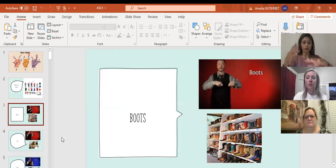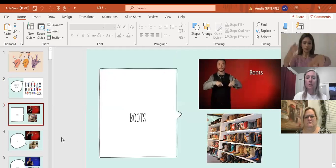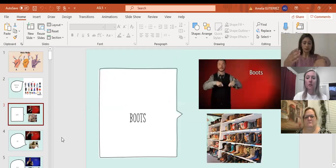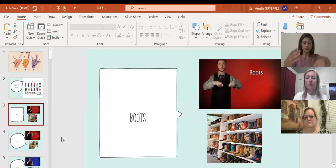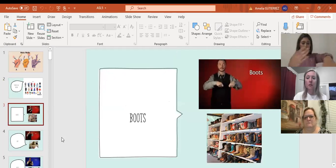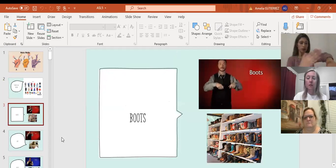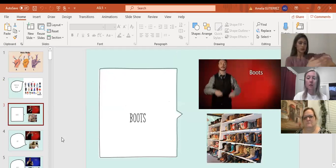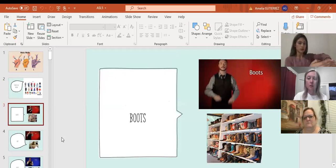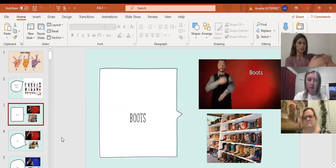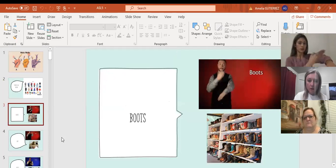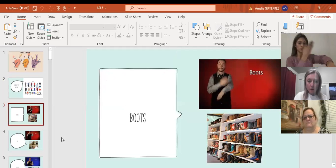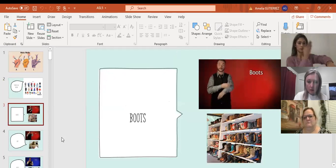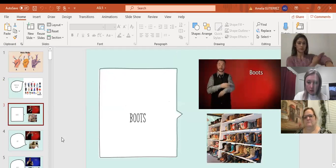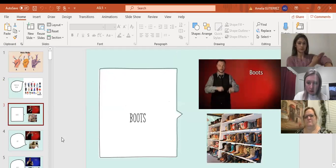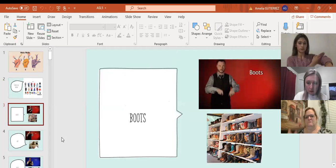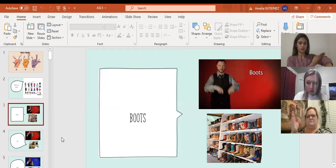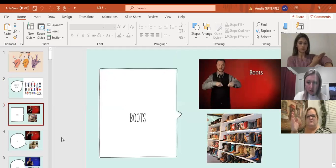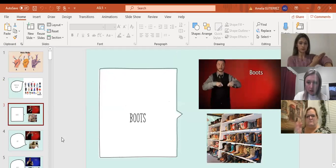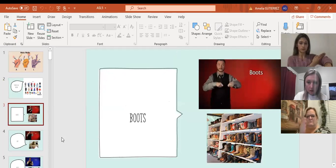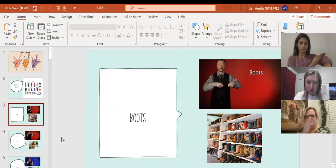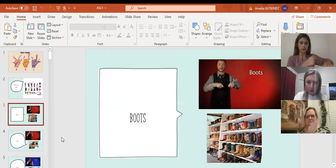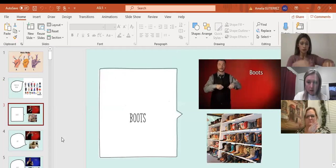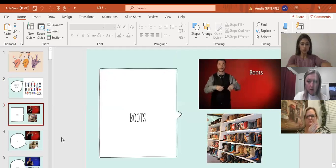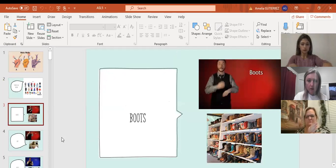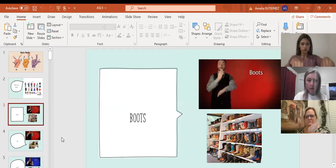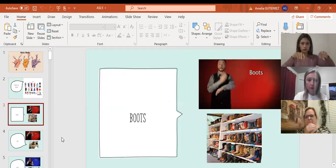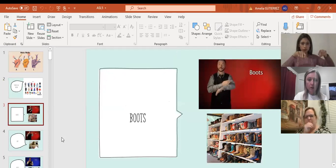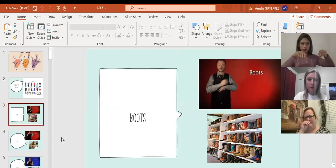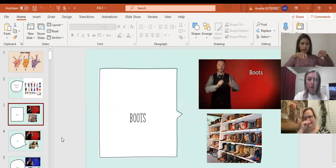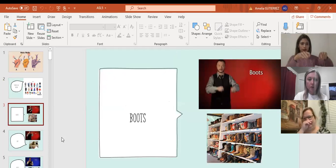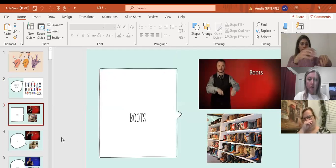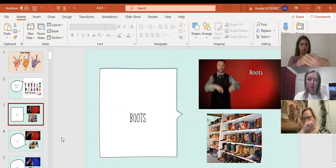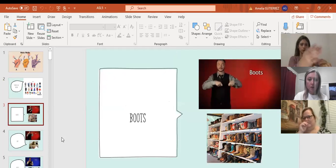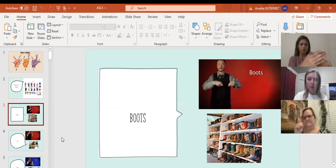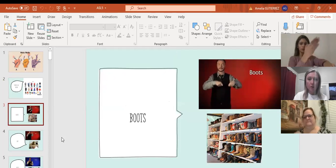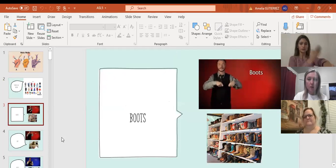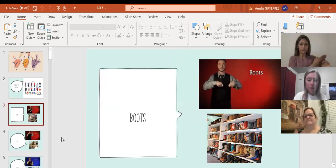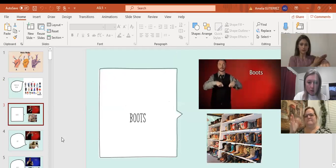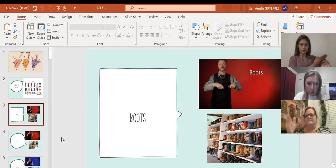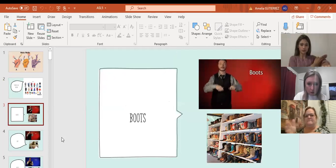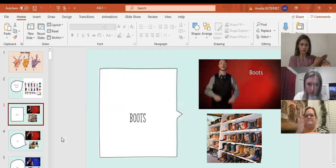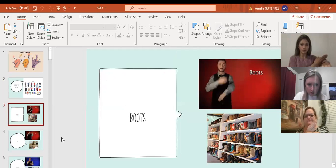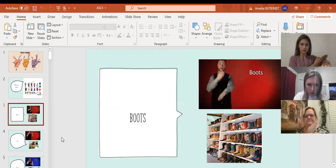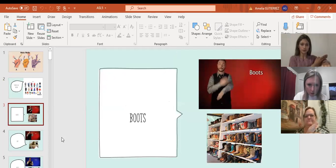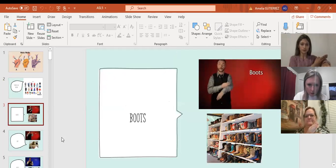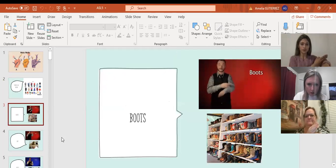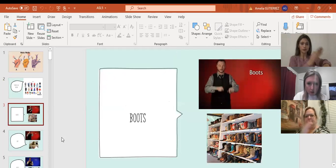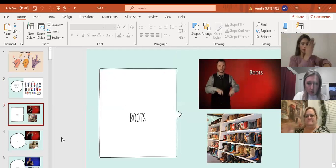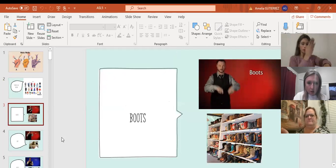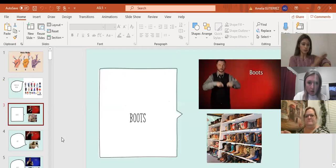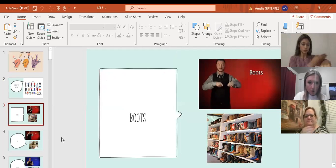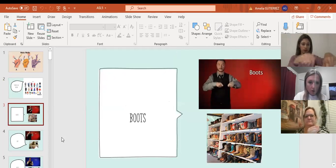Shirt. Don't say nothing. Just listen. Boots. Boots. So it's like you're pulling them